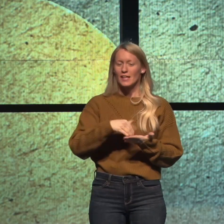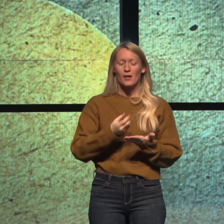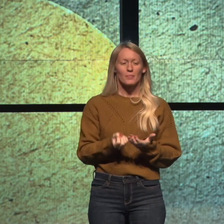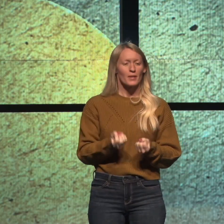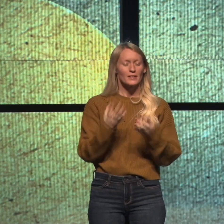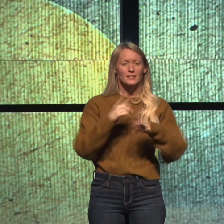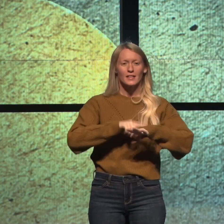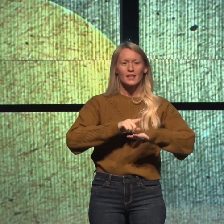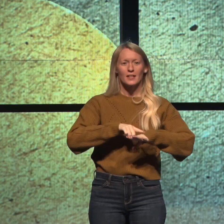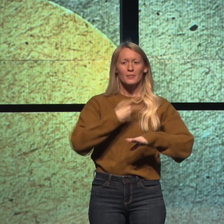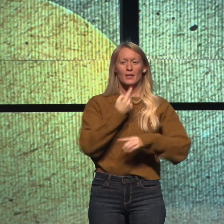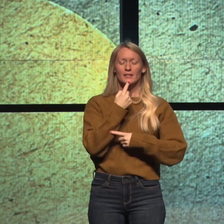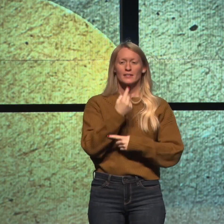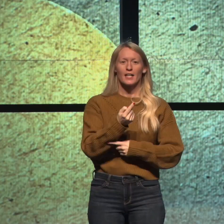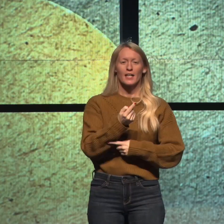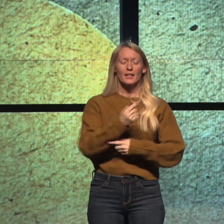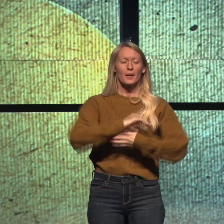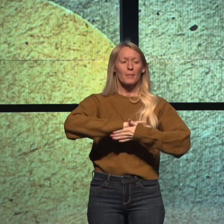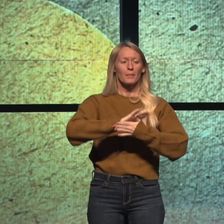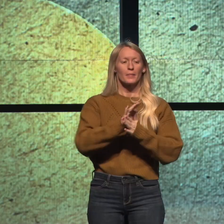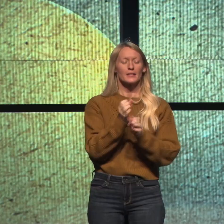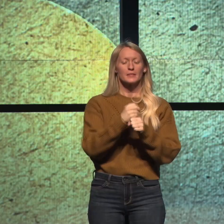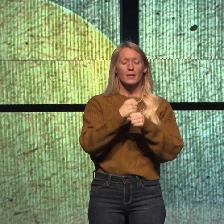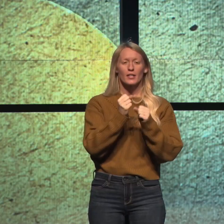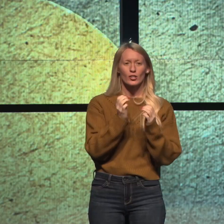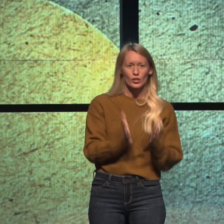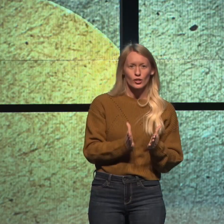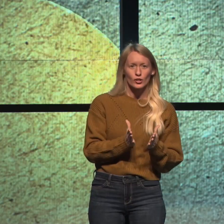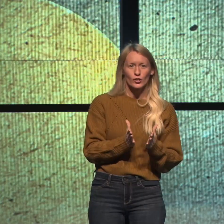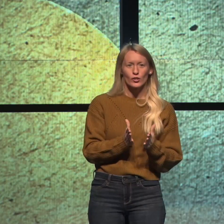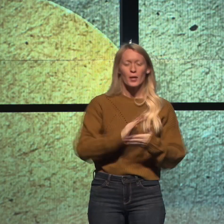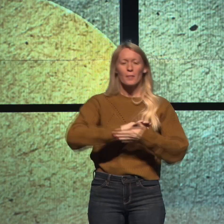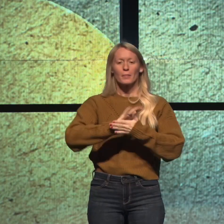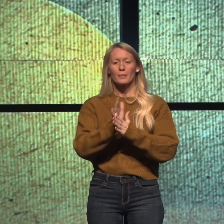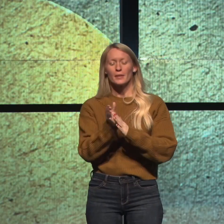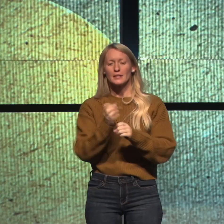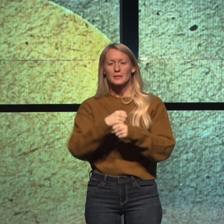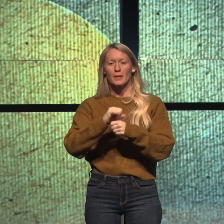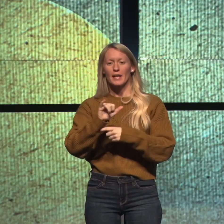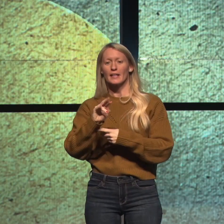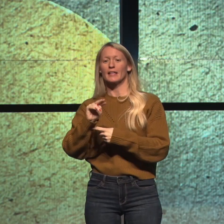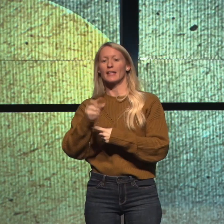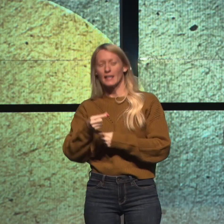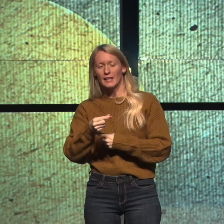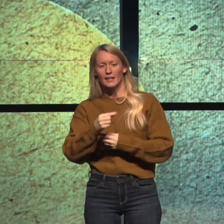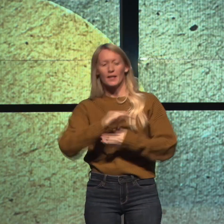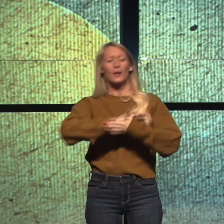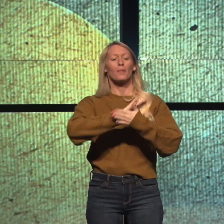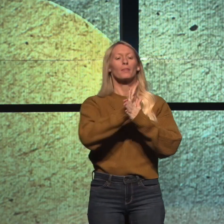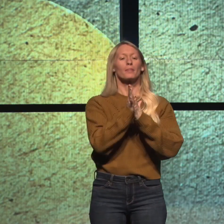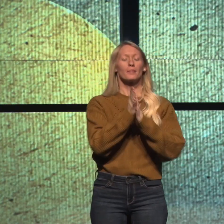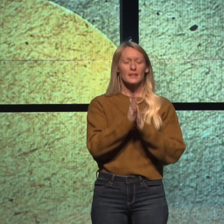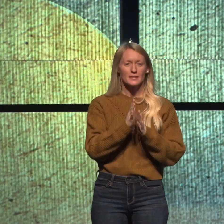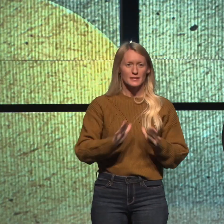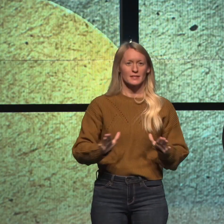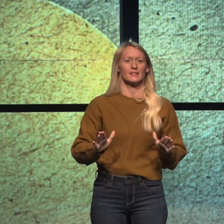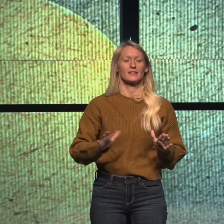said peacemaker, peacemaking, peace, and I couldn't even get it out